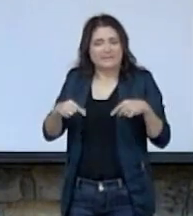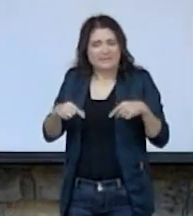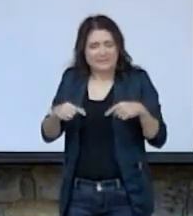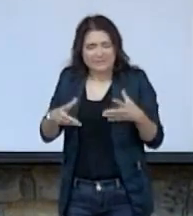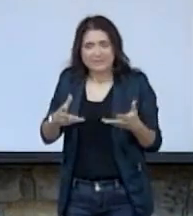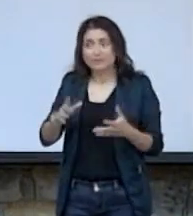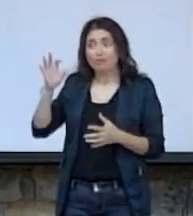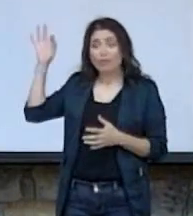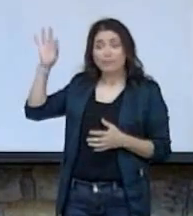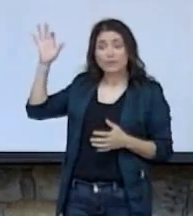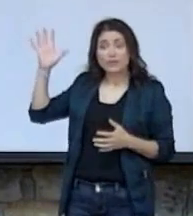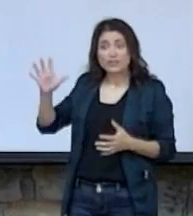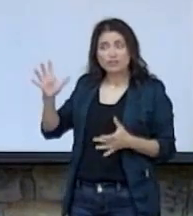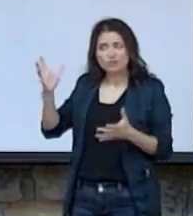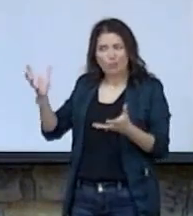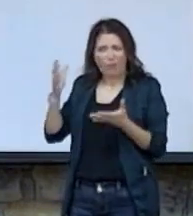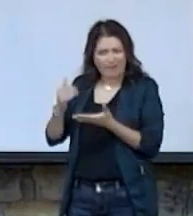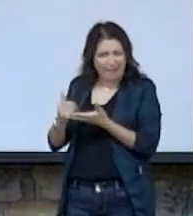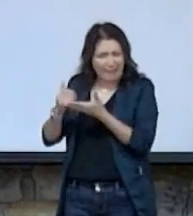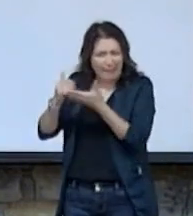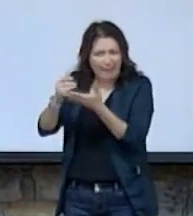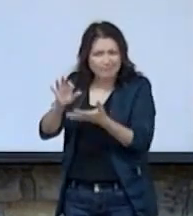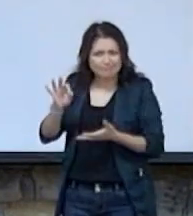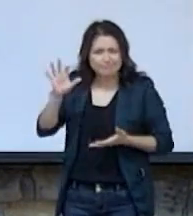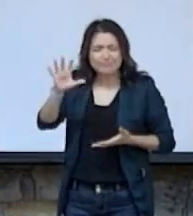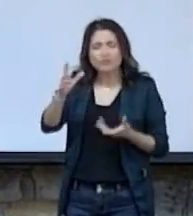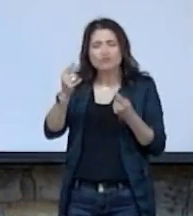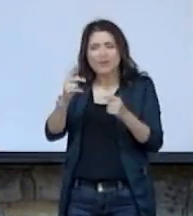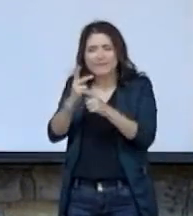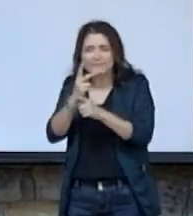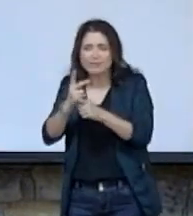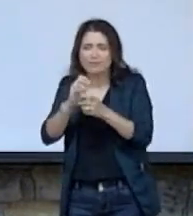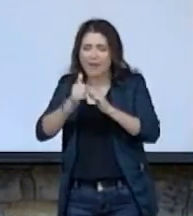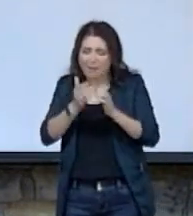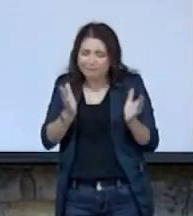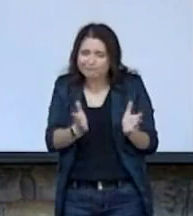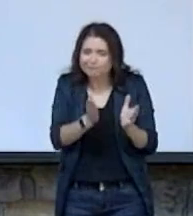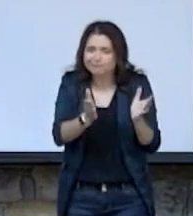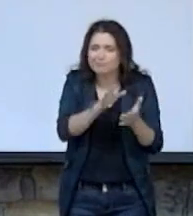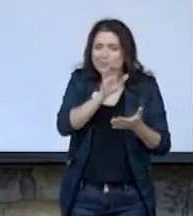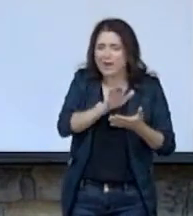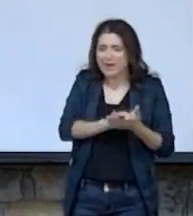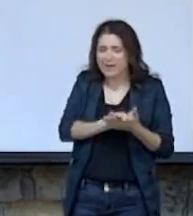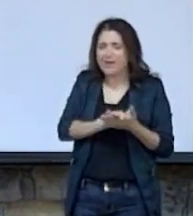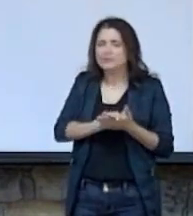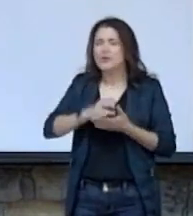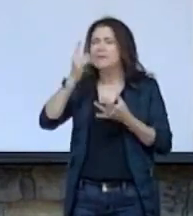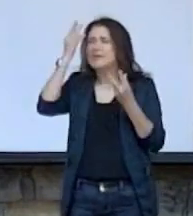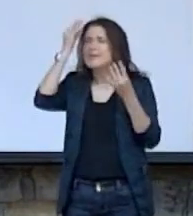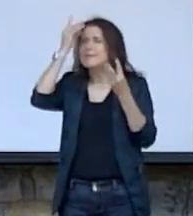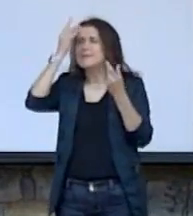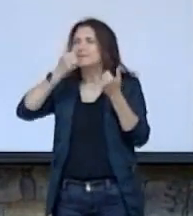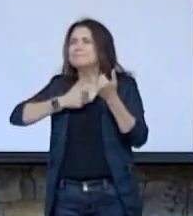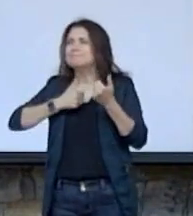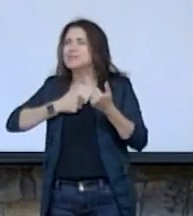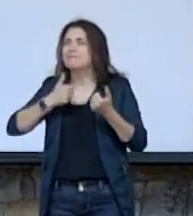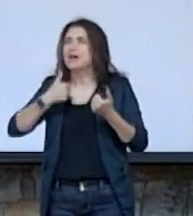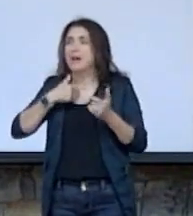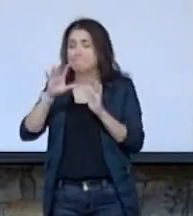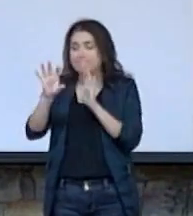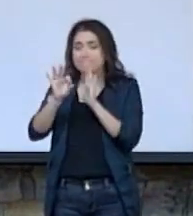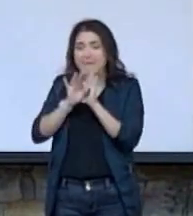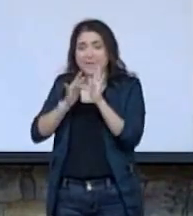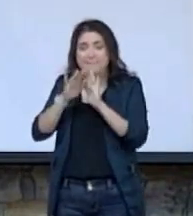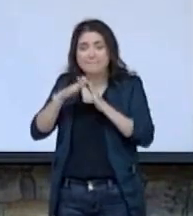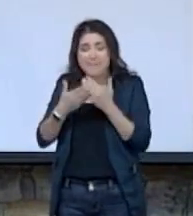so the preacher, wanting to be helpful, wants to try to find some way to encourage her. So he thinks to himself, I'm going to pick out a Bible verse